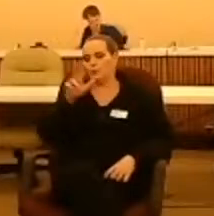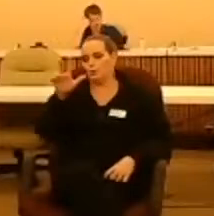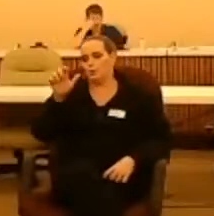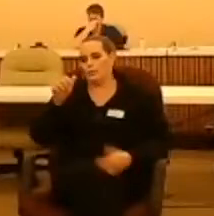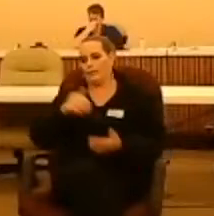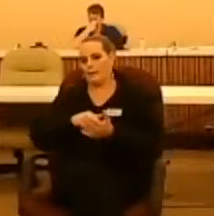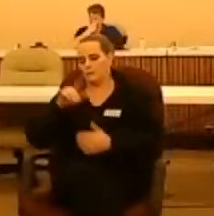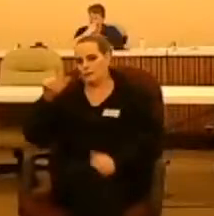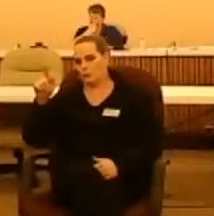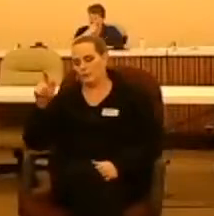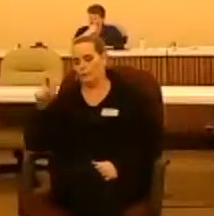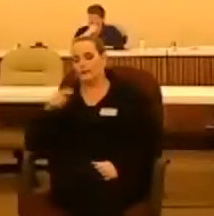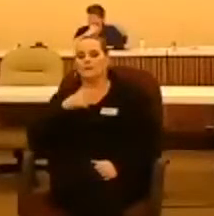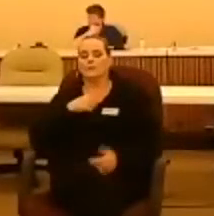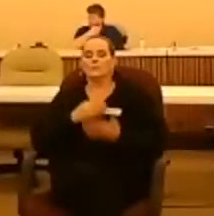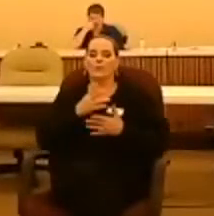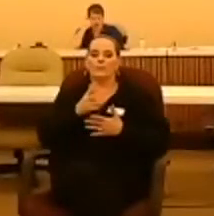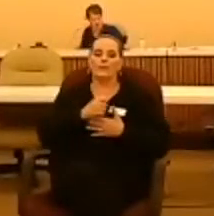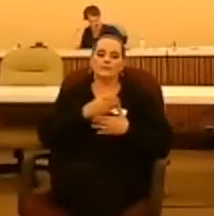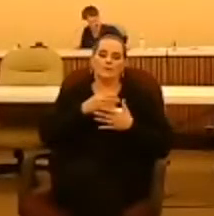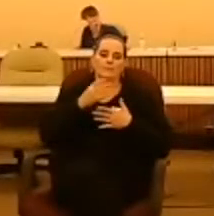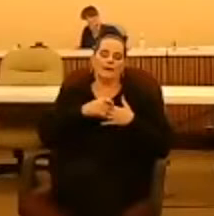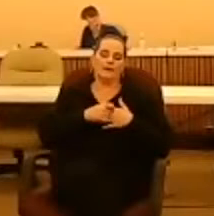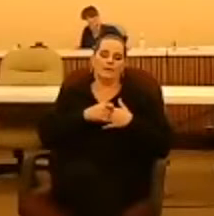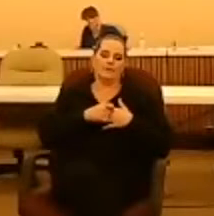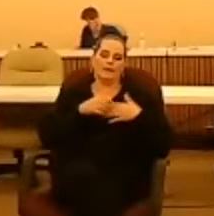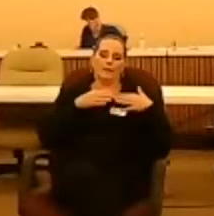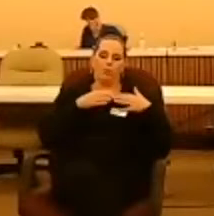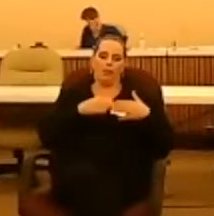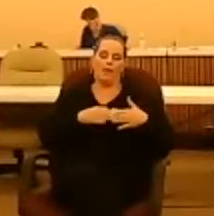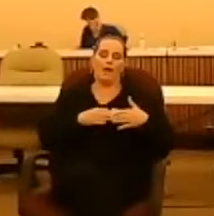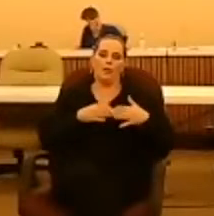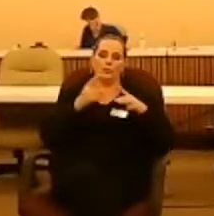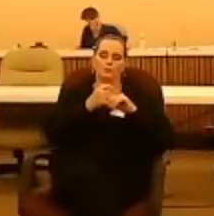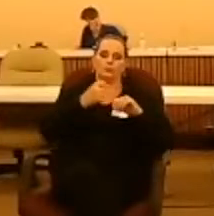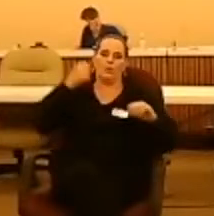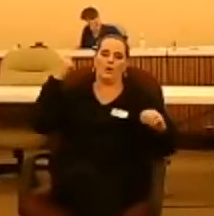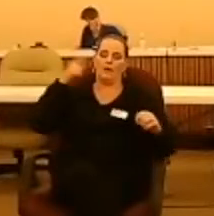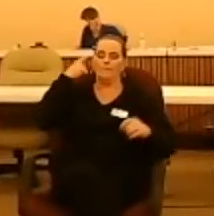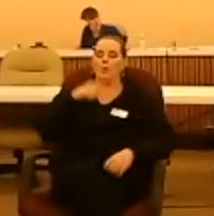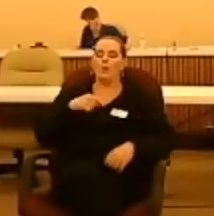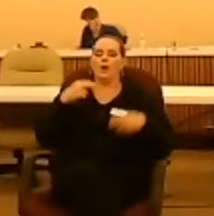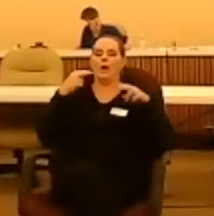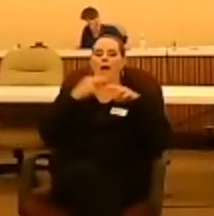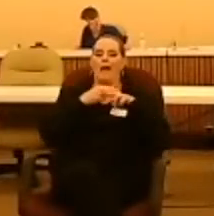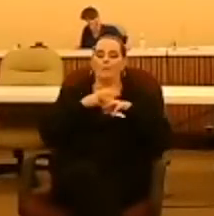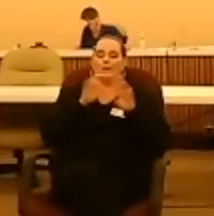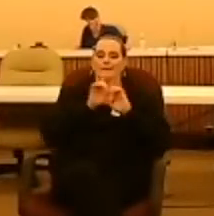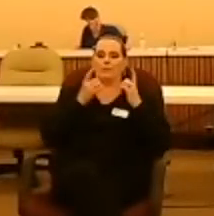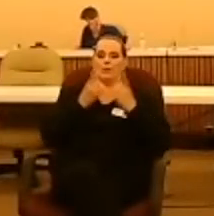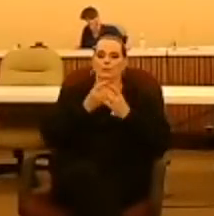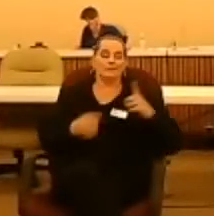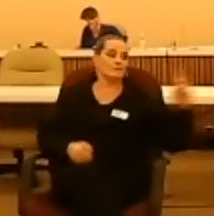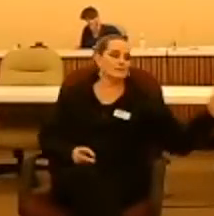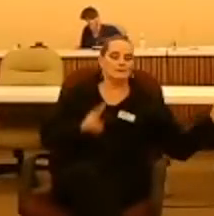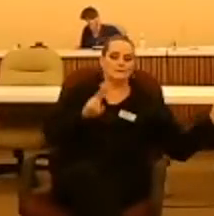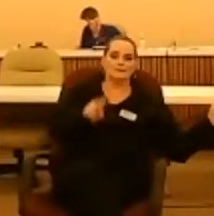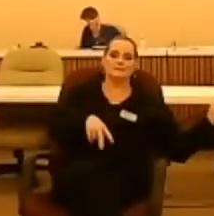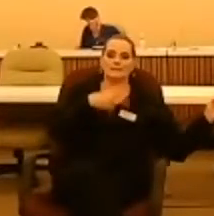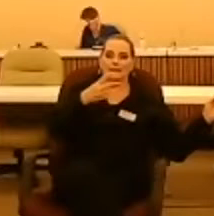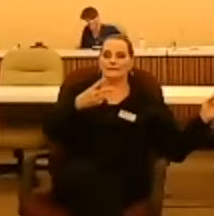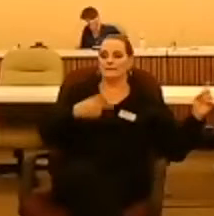2021, to authorize the purchase of a plow dump truck for the Highway Department. Second. Any